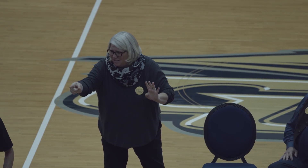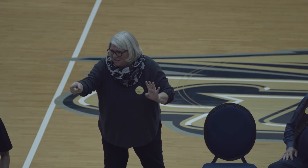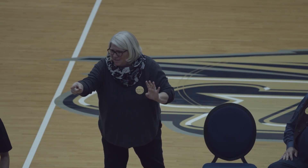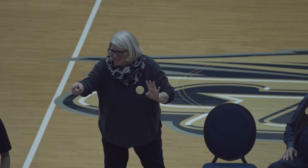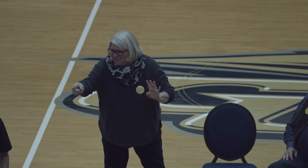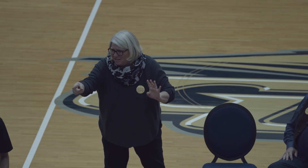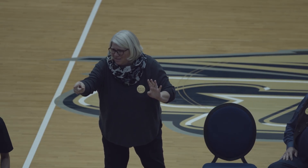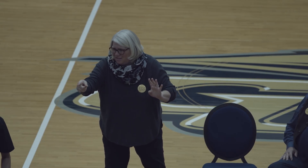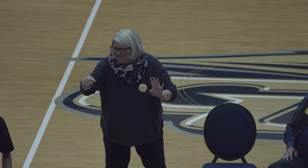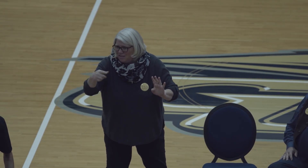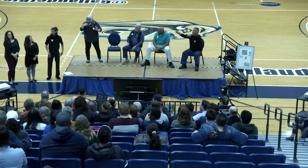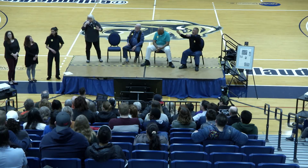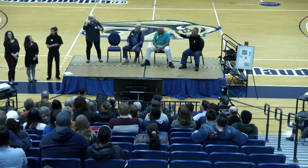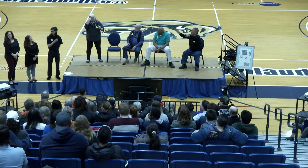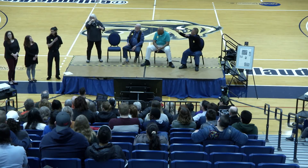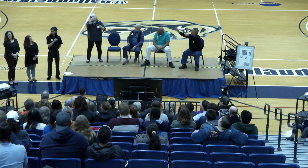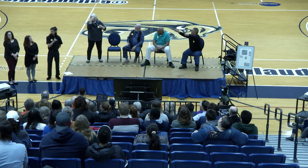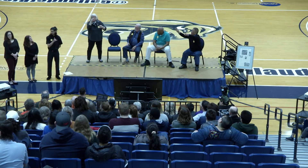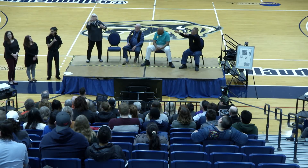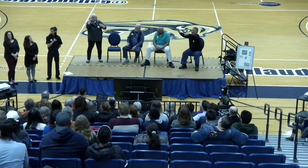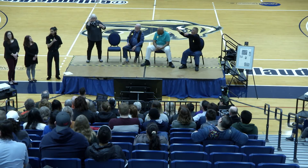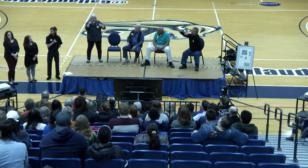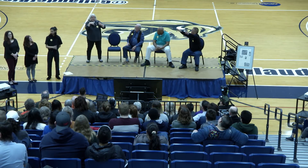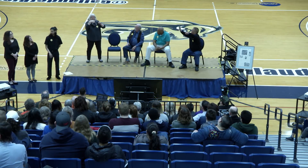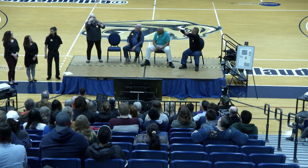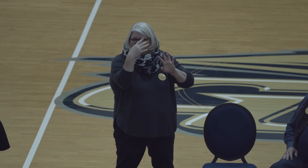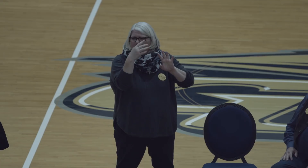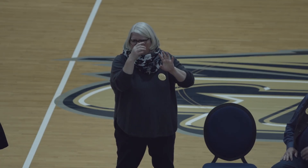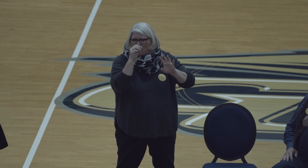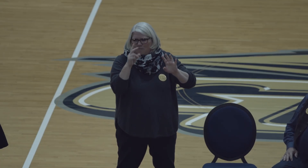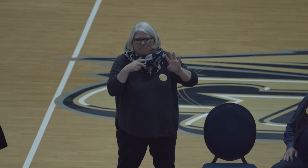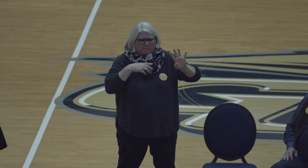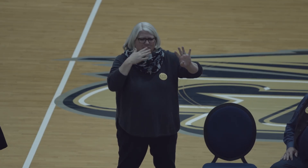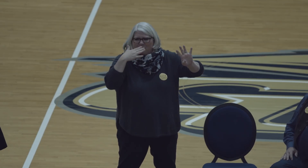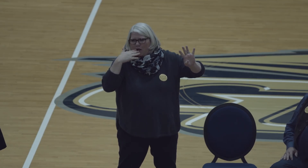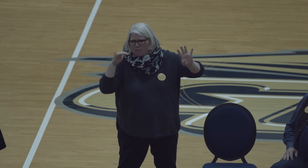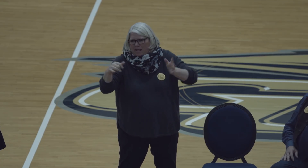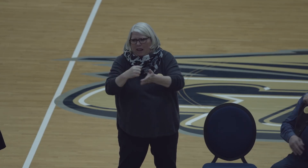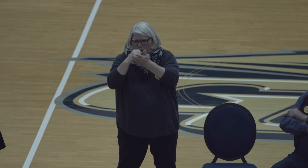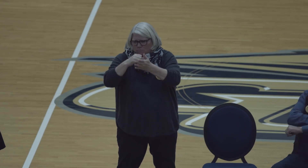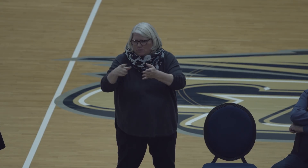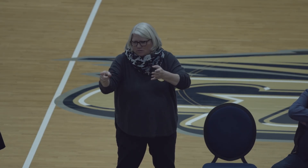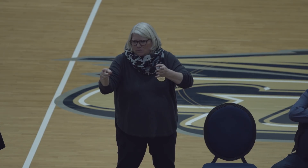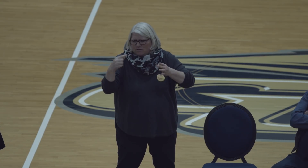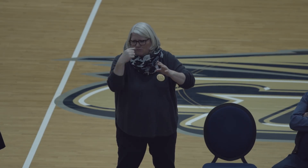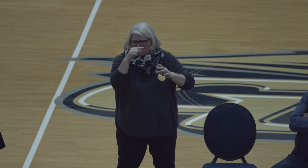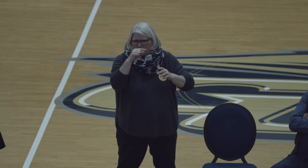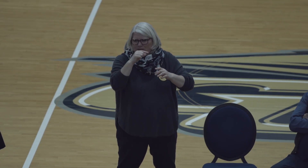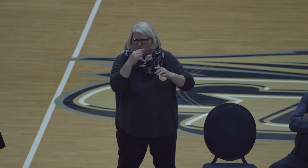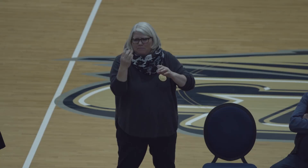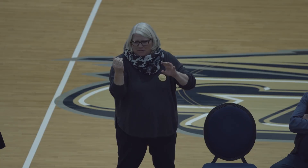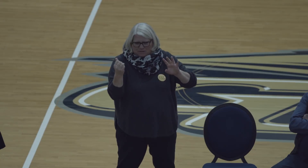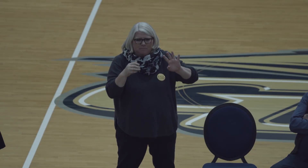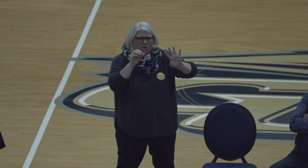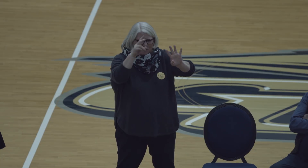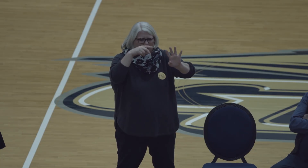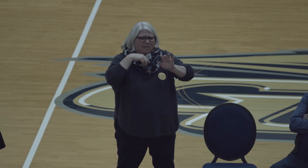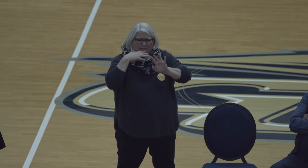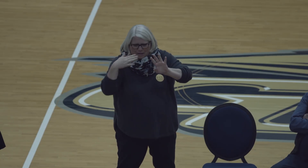cadres. Leslie, do you remember? Let's see, right. So we had, okay, that helps. We had the green,